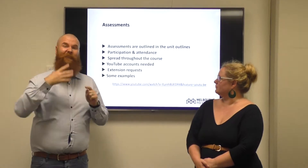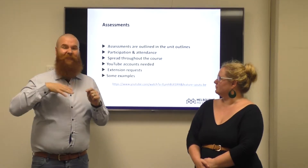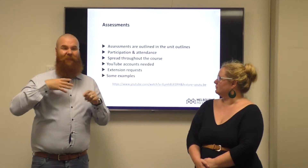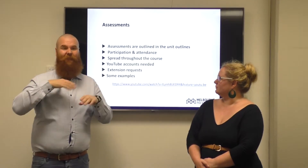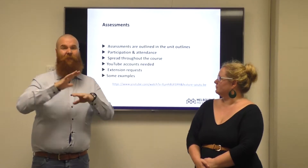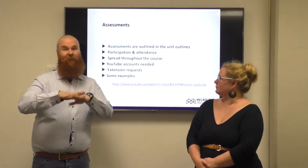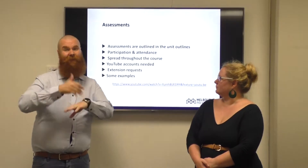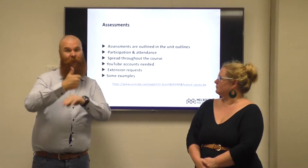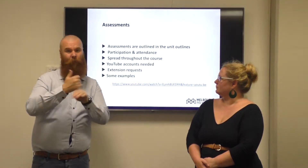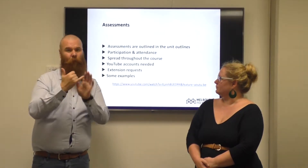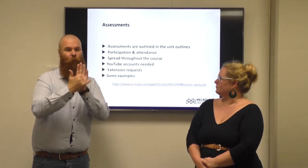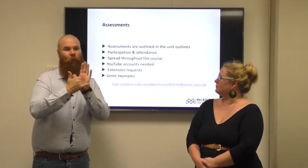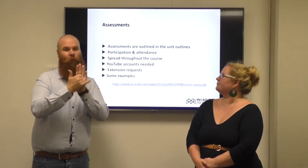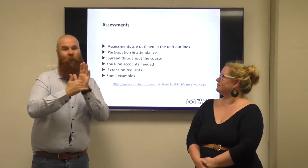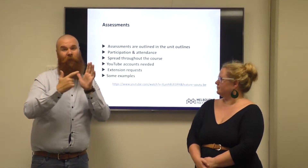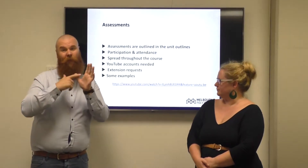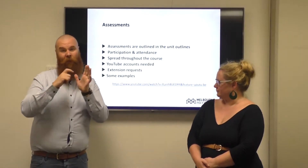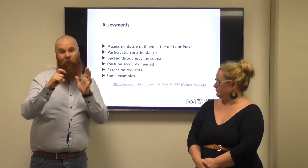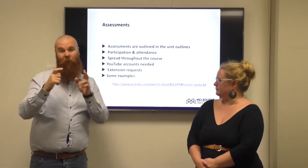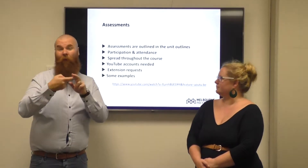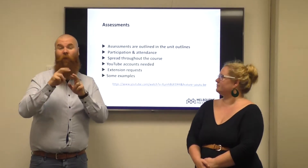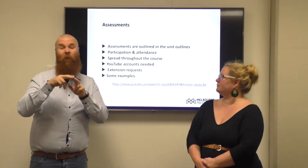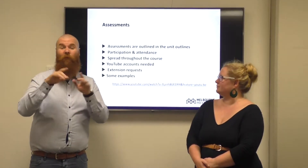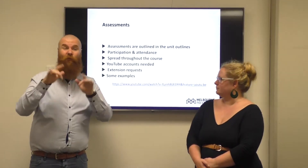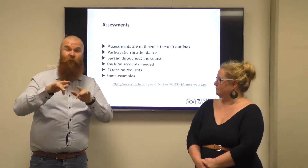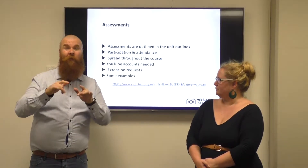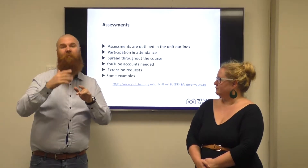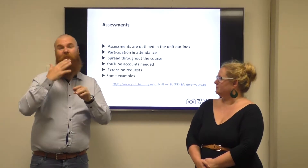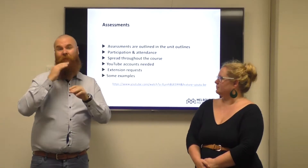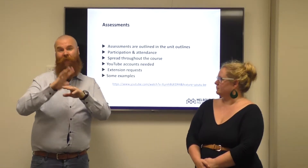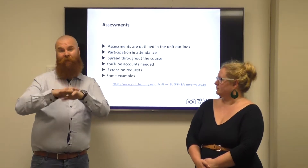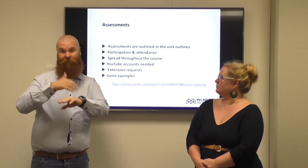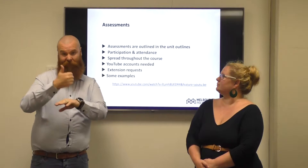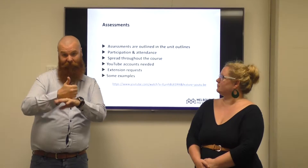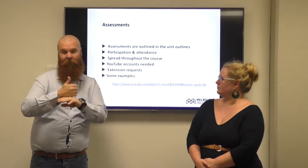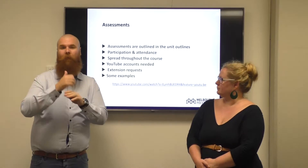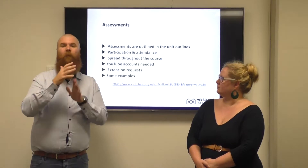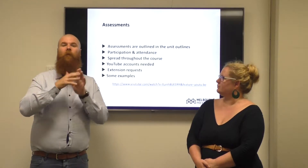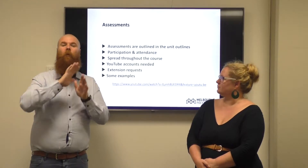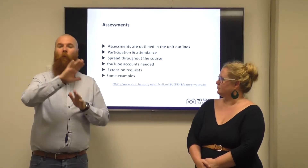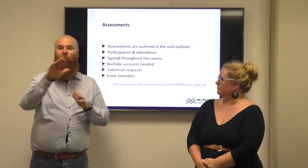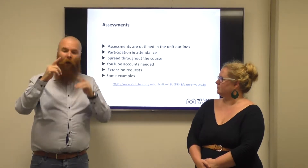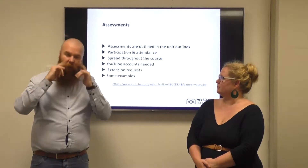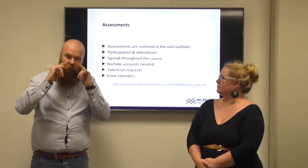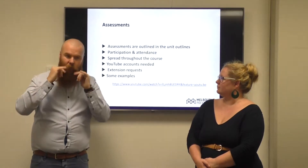Moodle. If you need to set up, you will need to set up a YouTube account